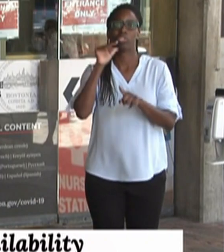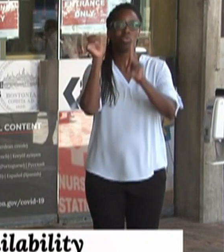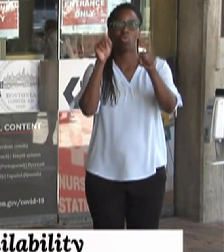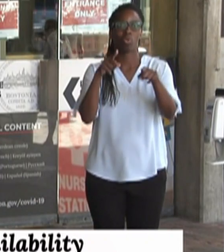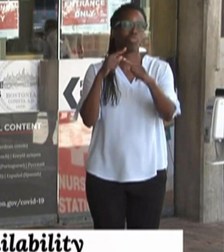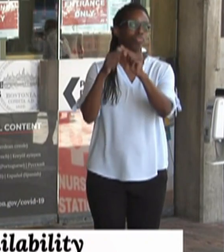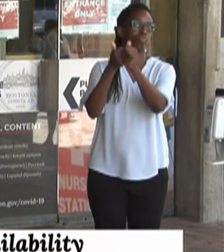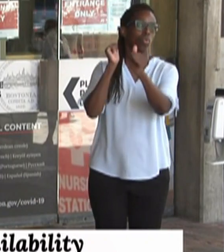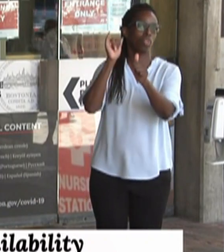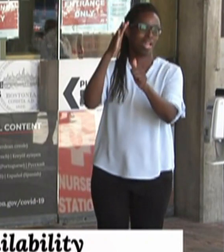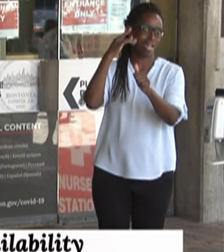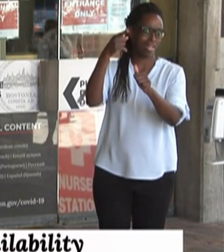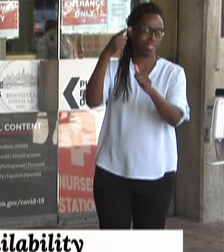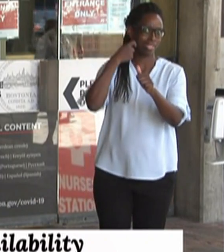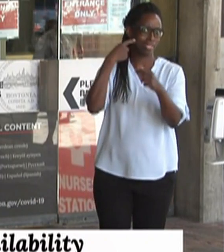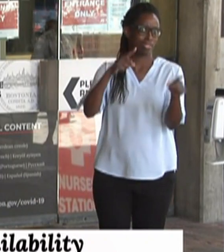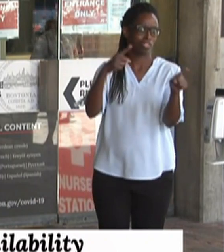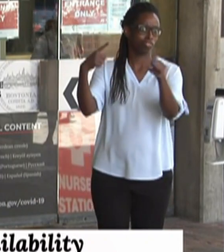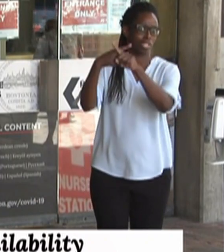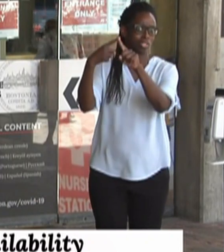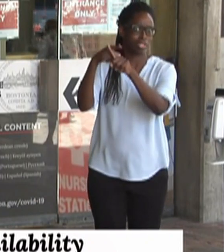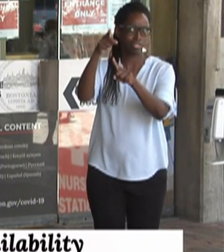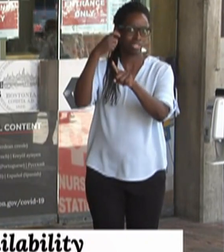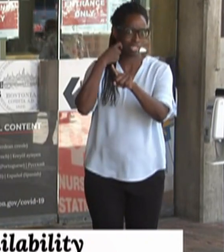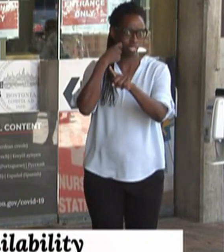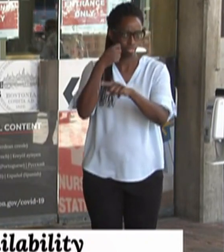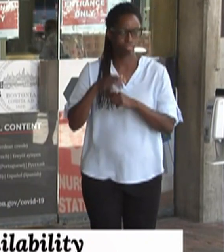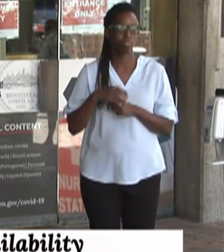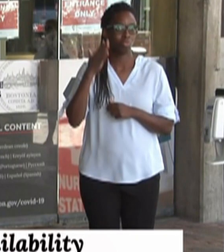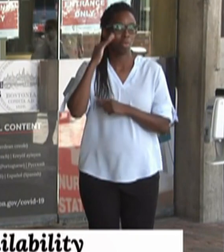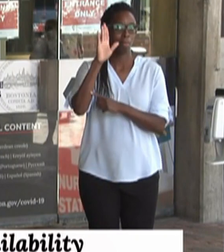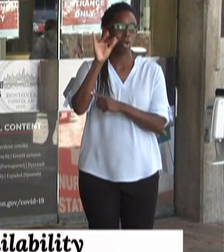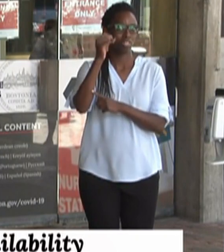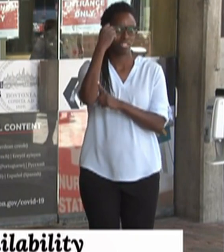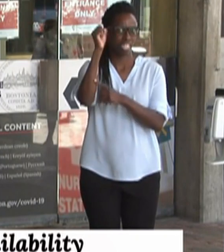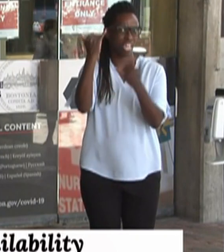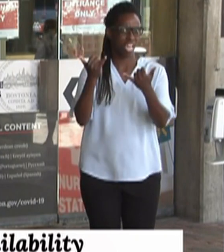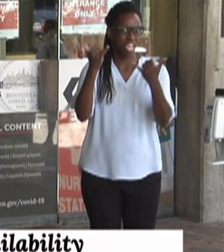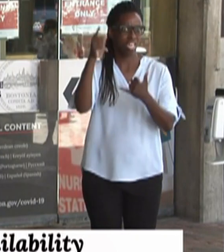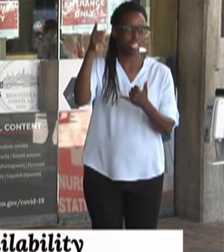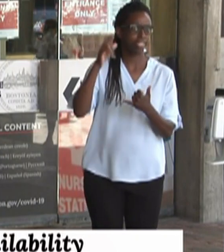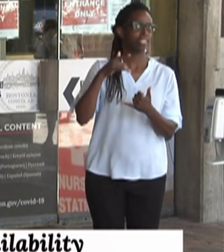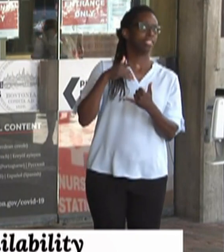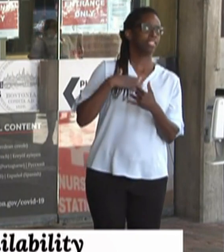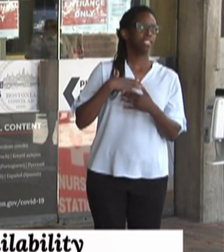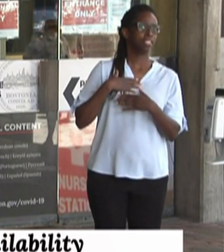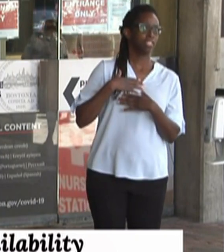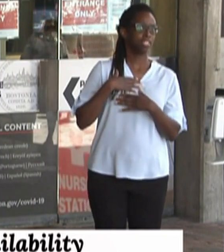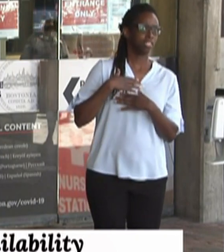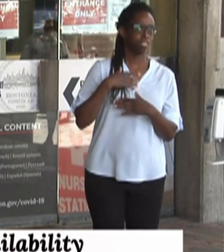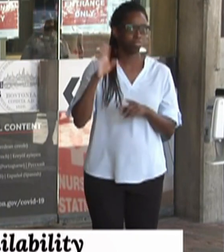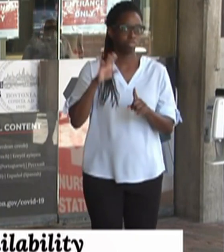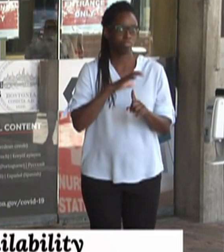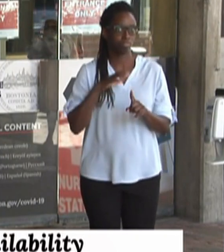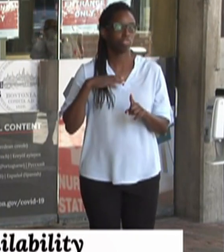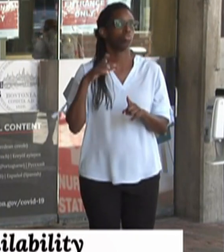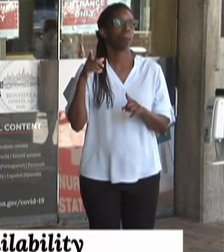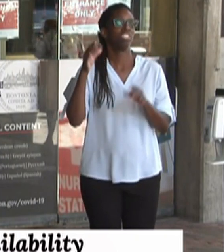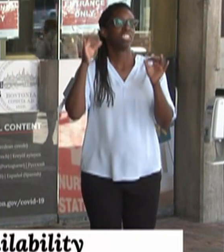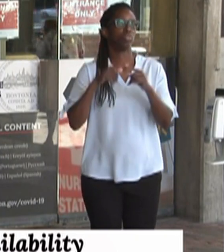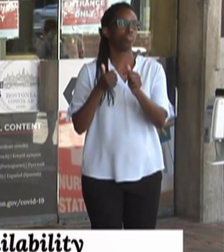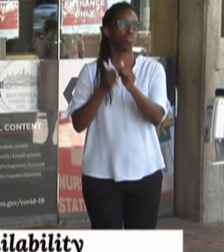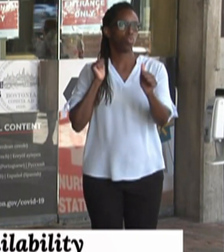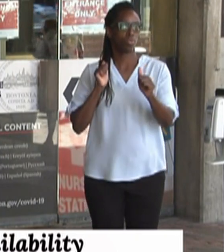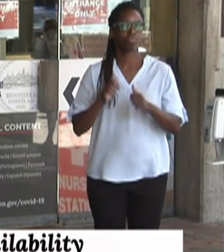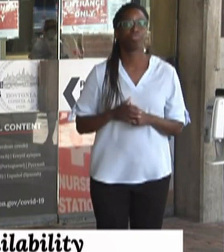have begun to work on the issues around racism and systemic racism. I still think that we have certain parts